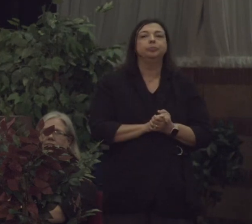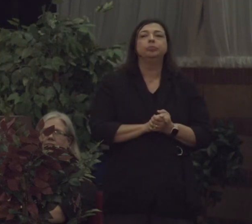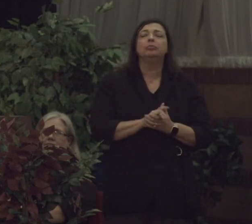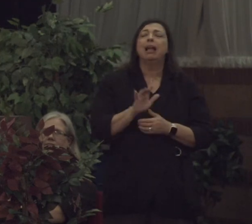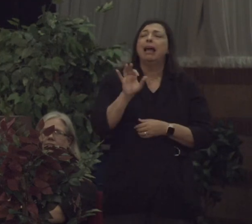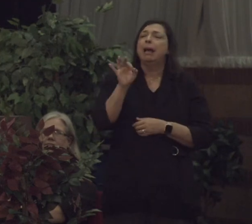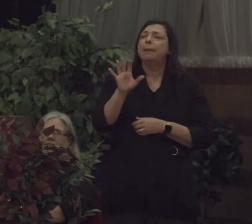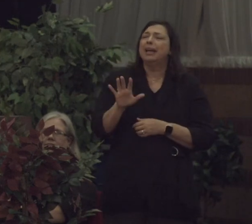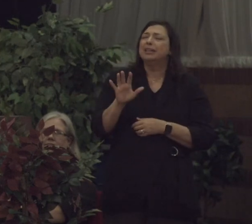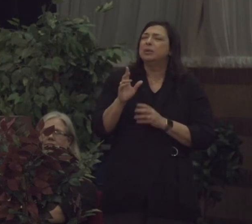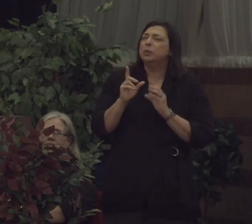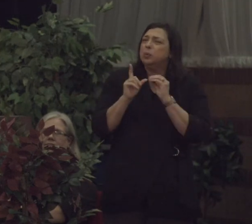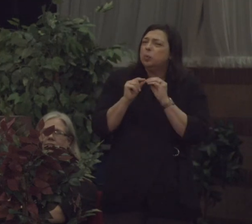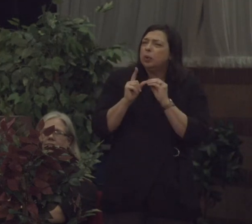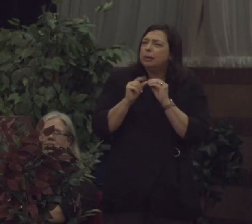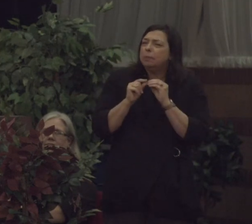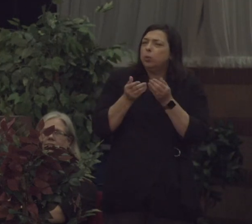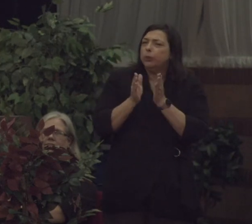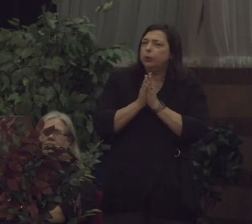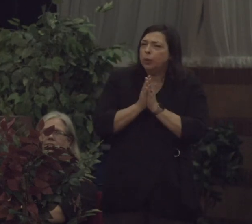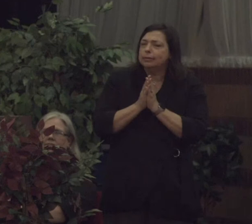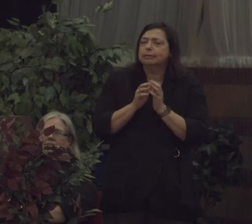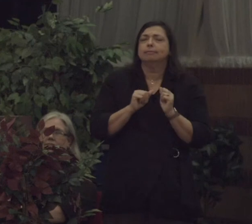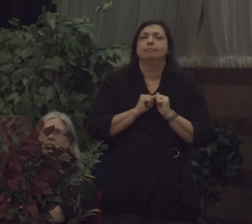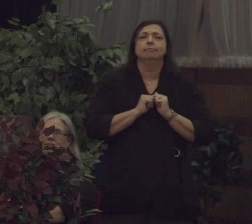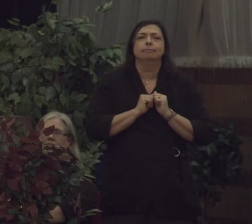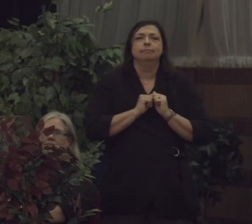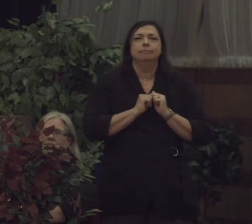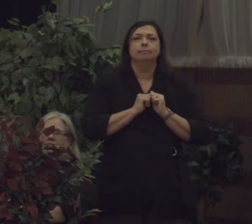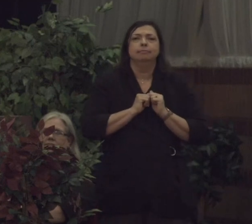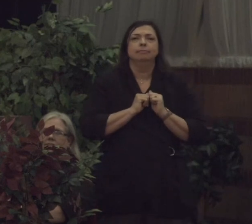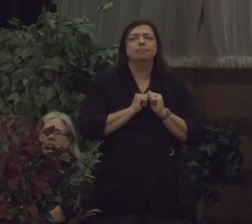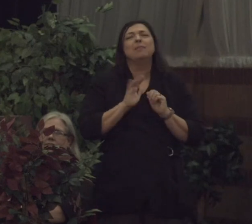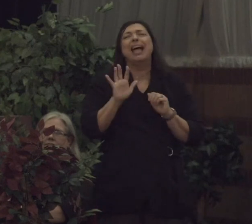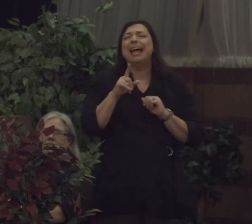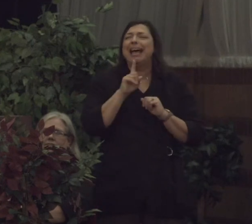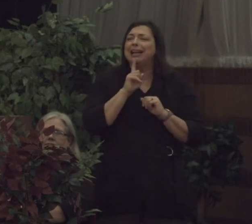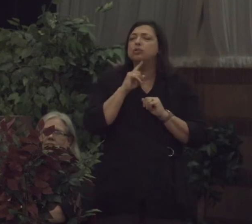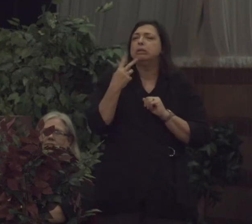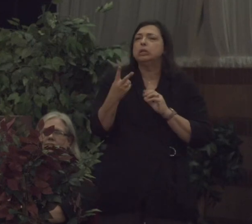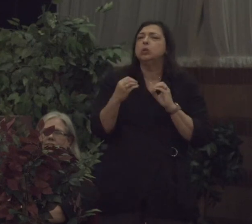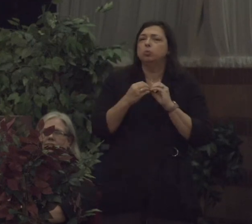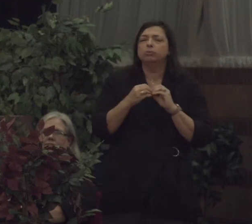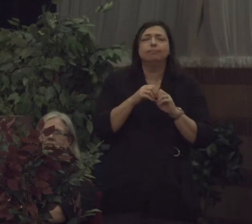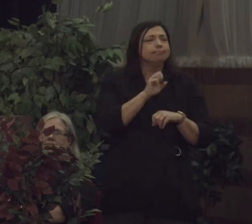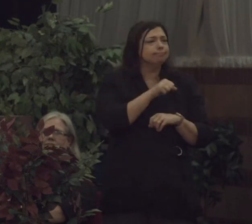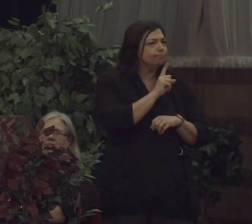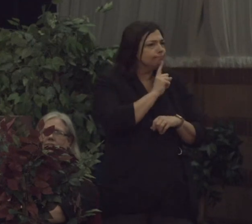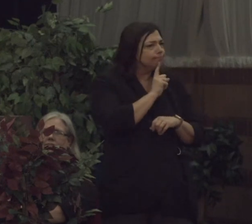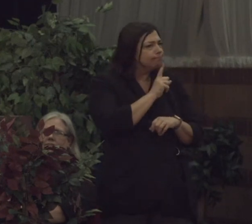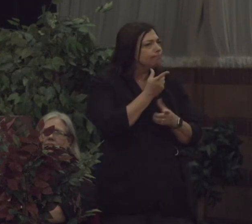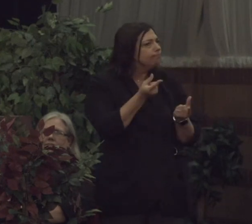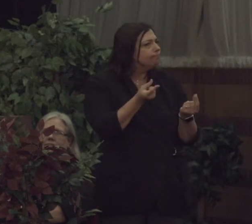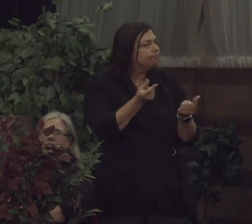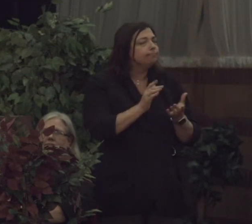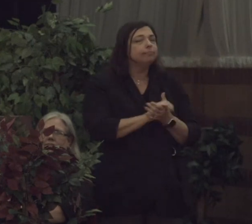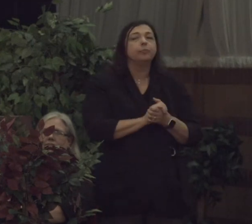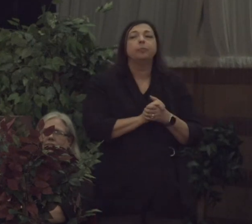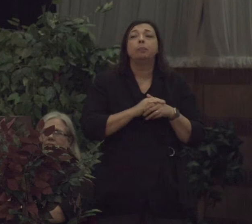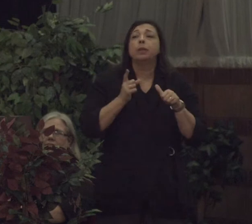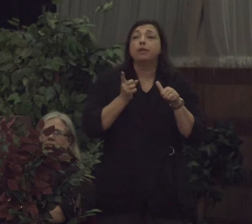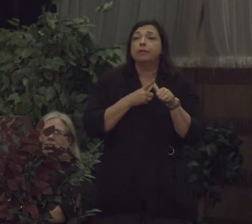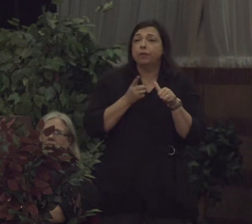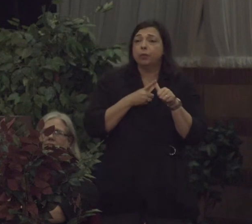Pastor John, I just have one more request. Miss Murray, well, actually two more requests. Yes, ma'am. What are those two requests? Well,